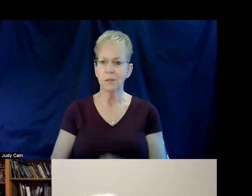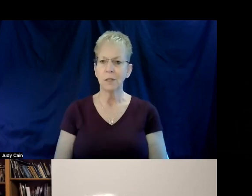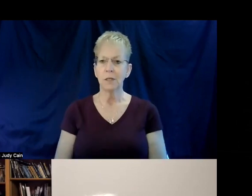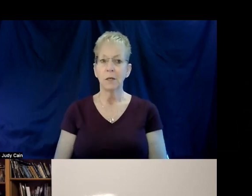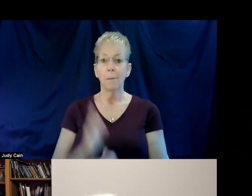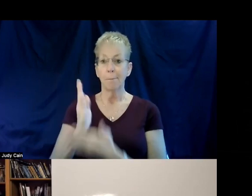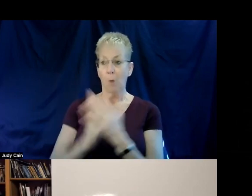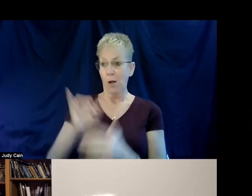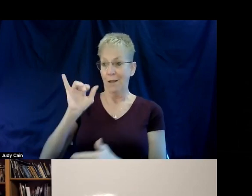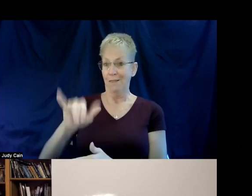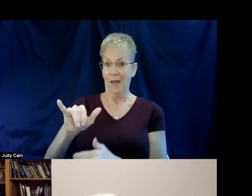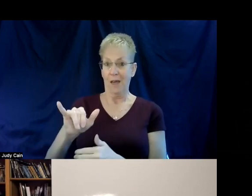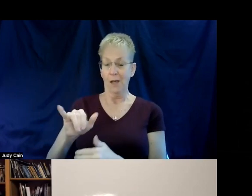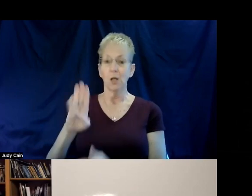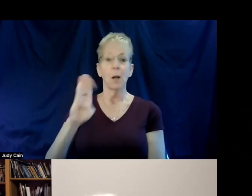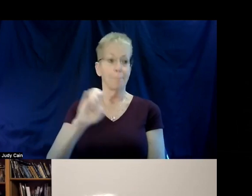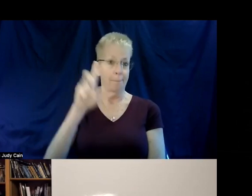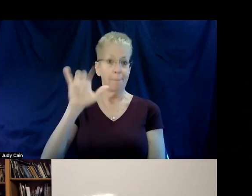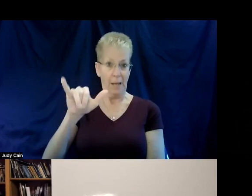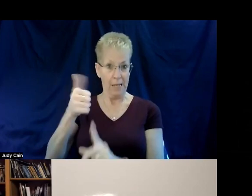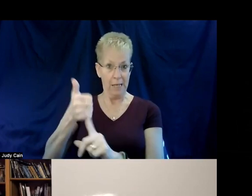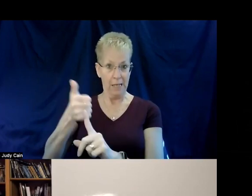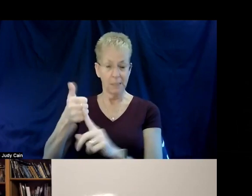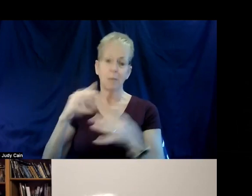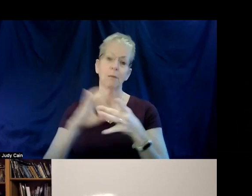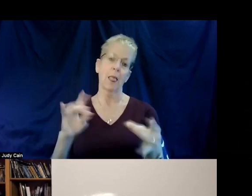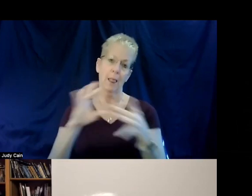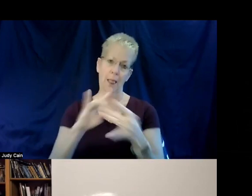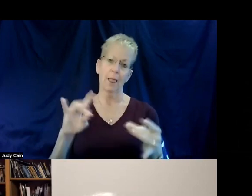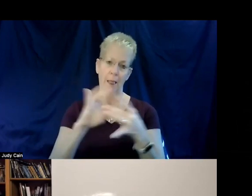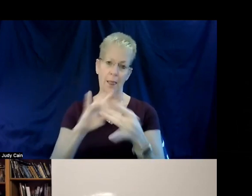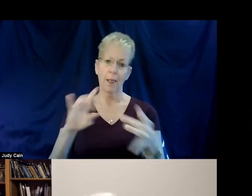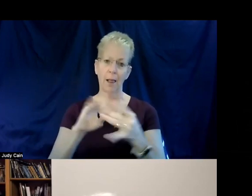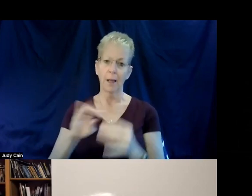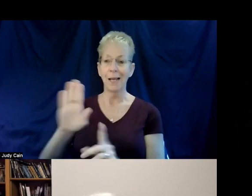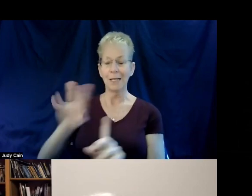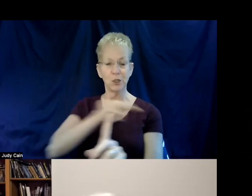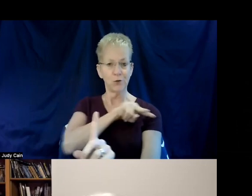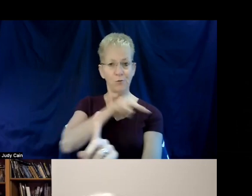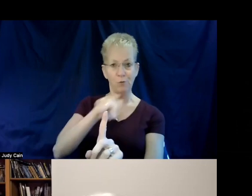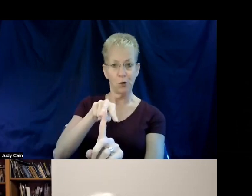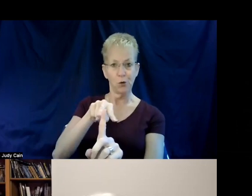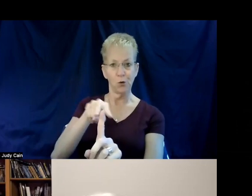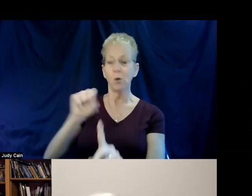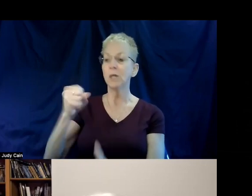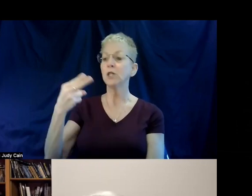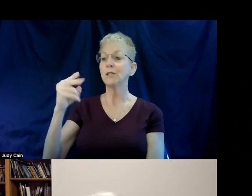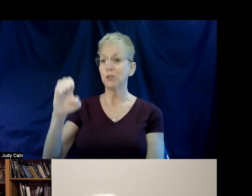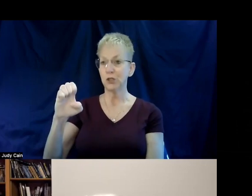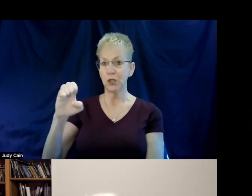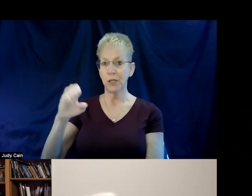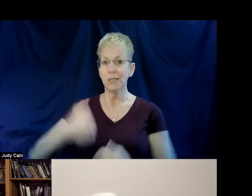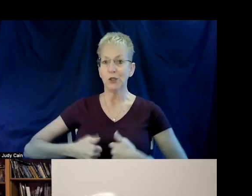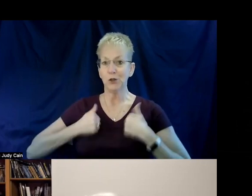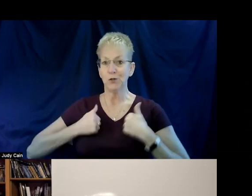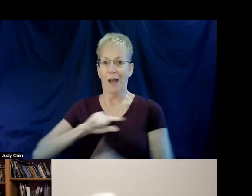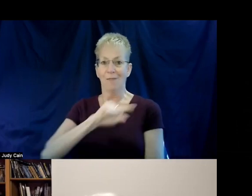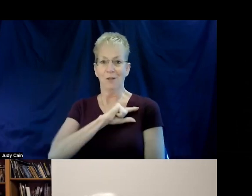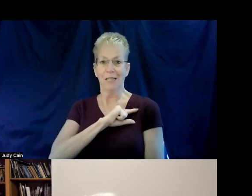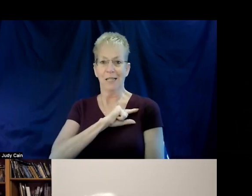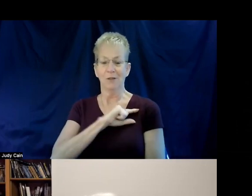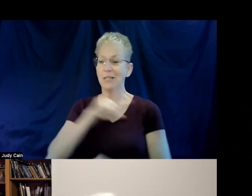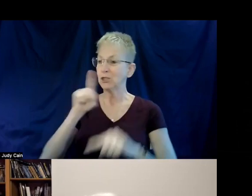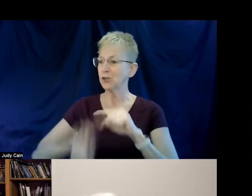that, now Billy is telling us this. This is his viewpoint, that this is survivor's guilt. She can't stop doing